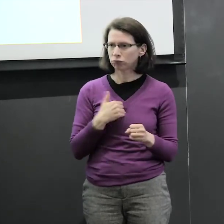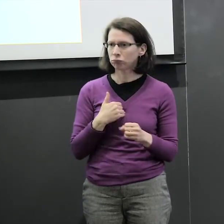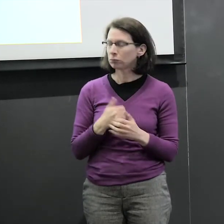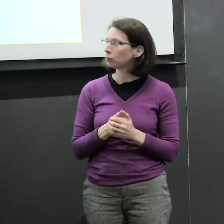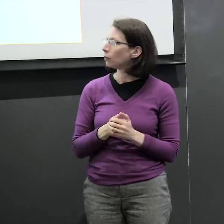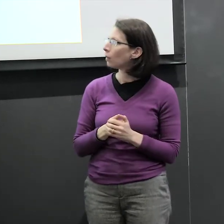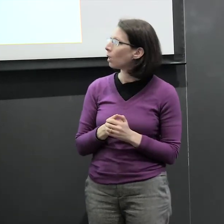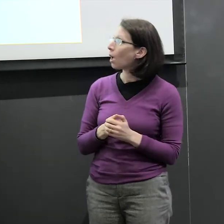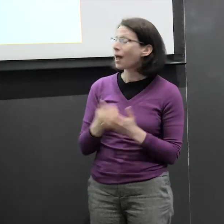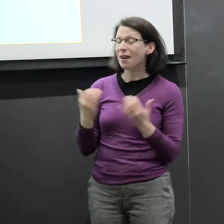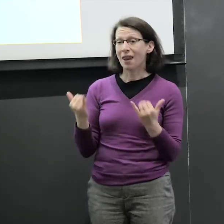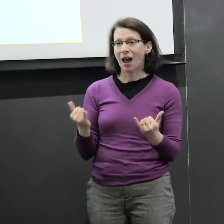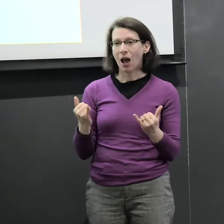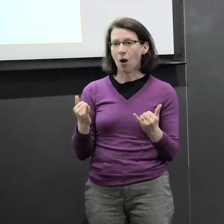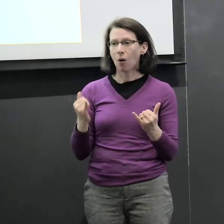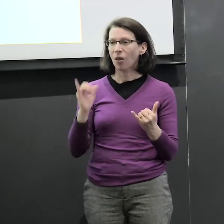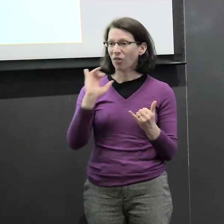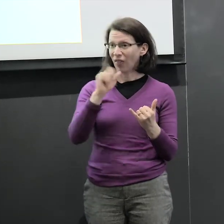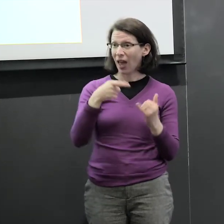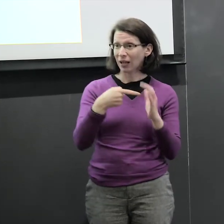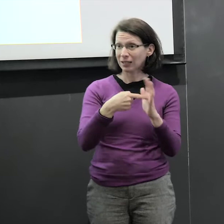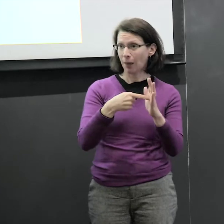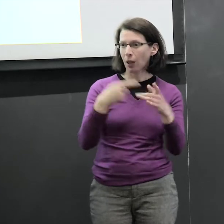Now, I want to contrast this